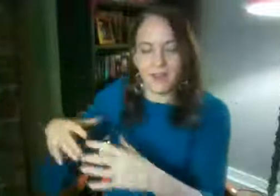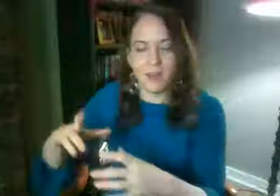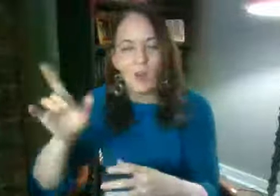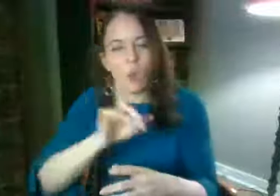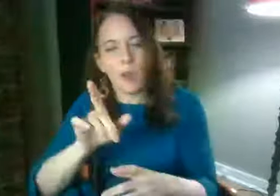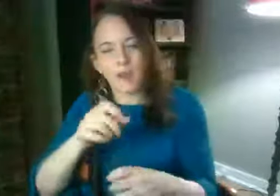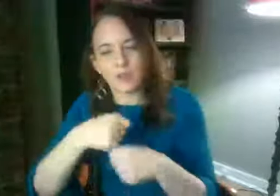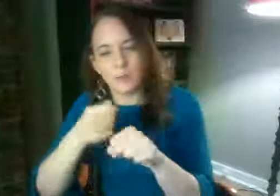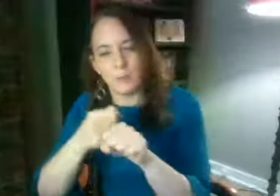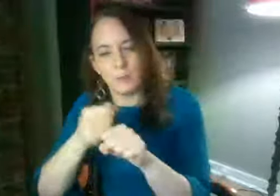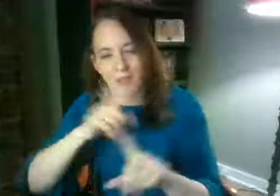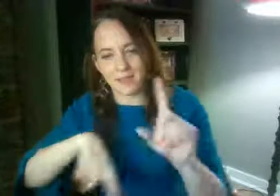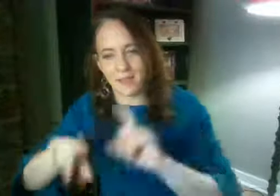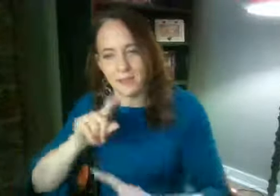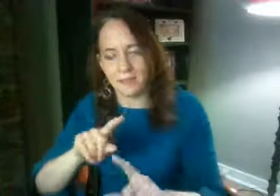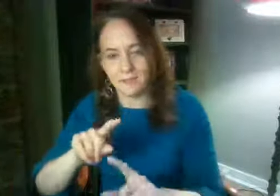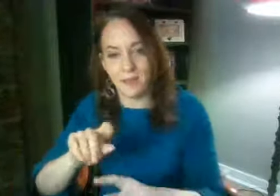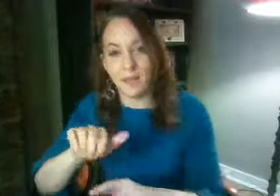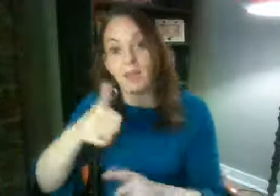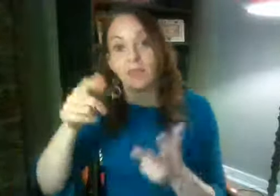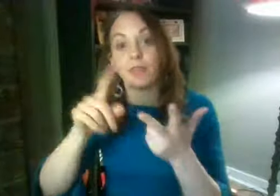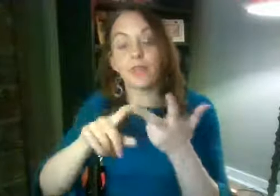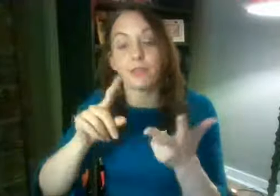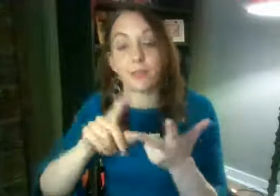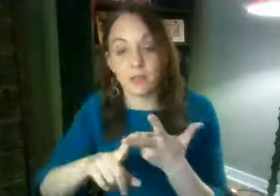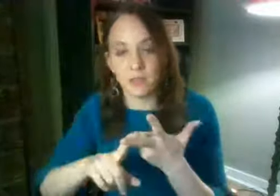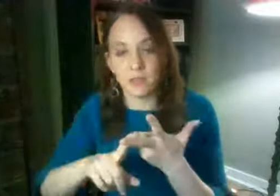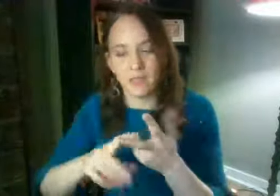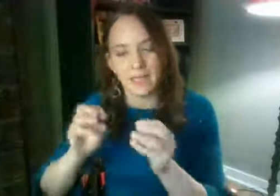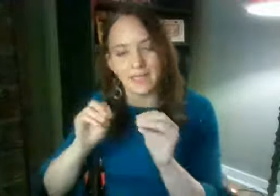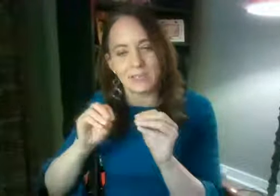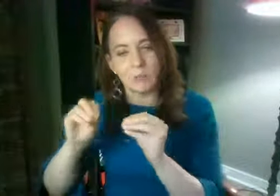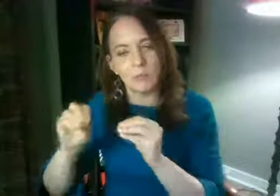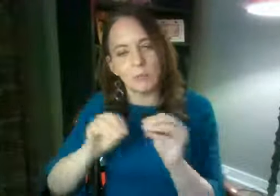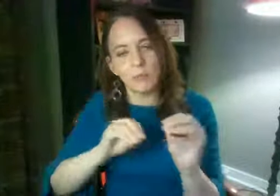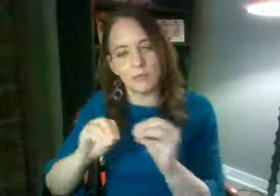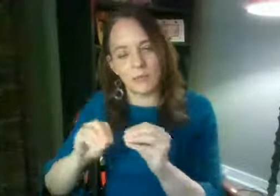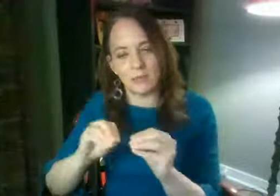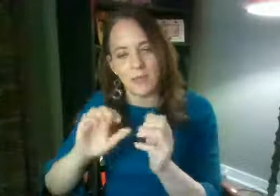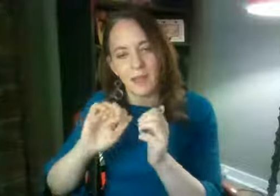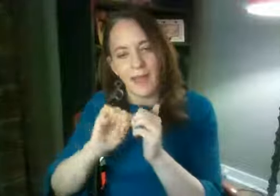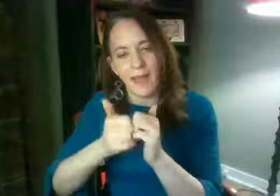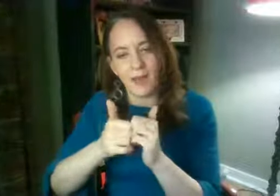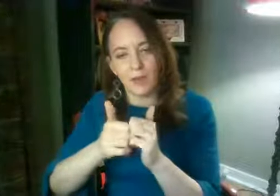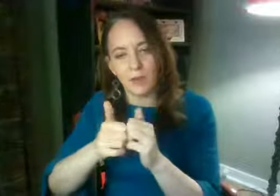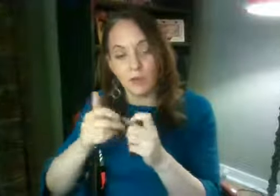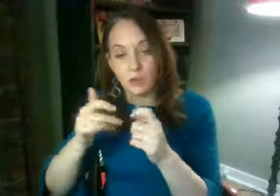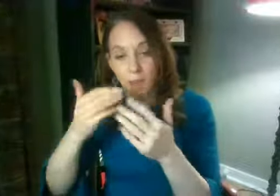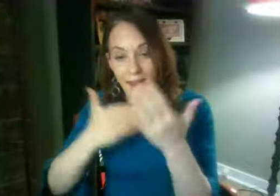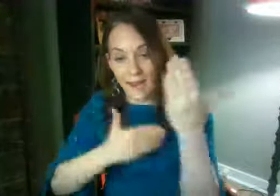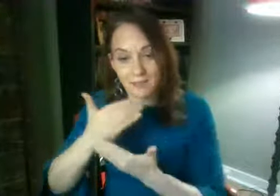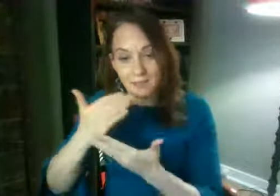side, where do I make that sign? The third is movement. How do my